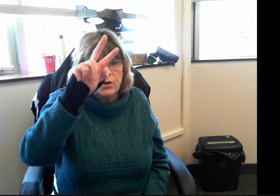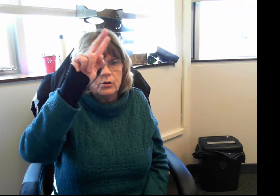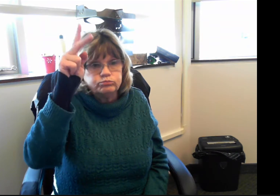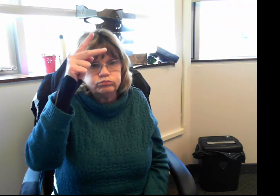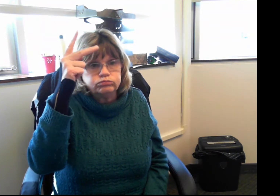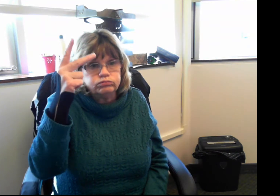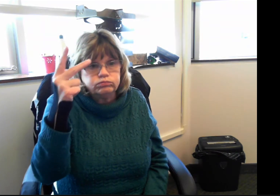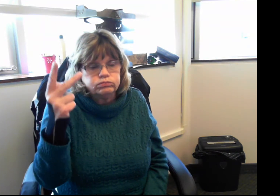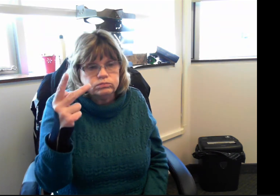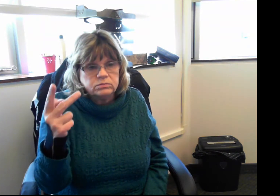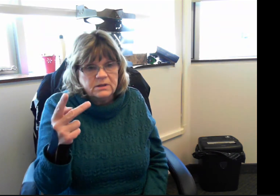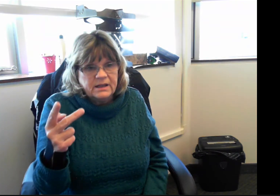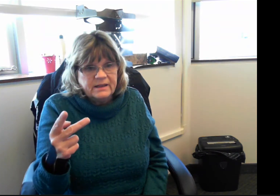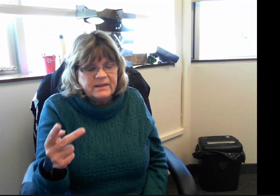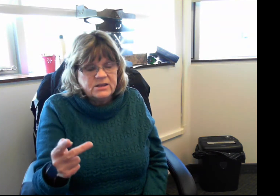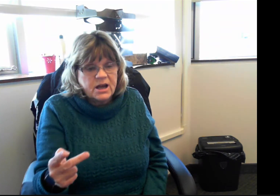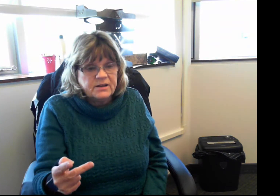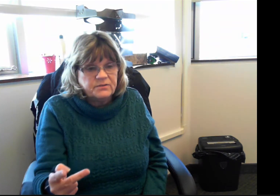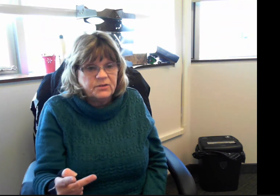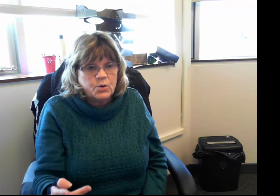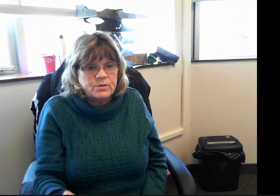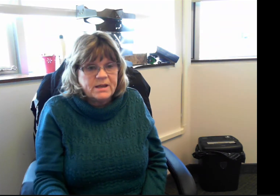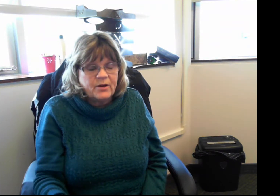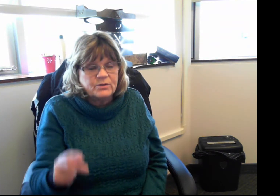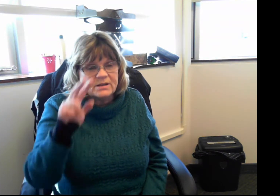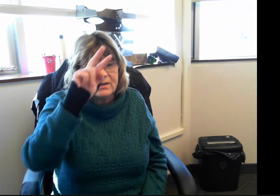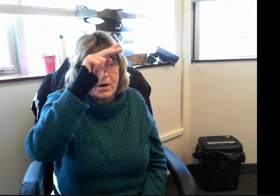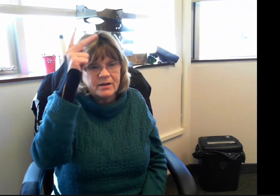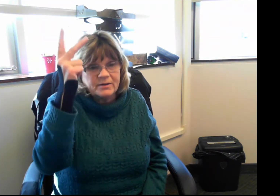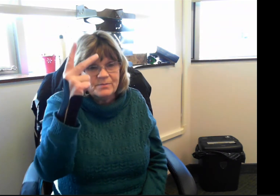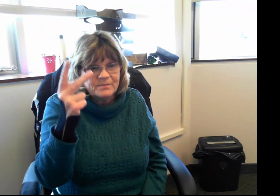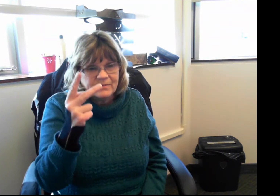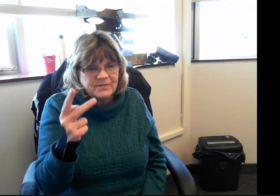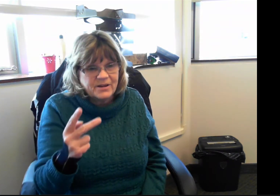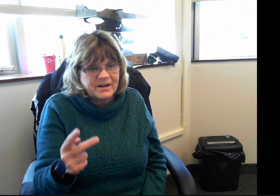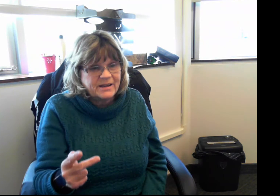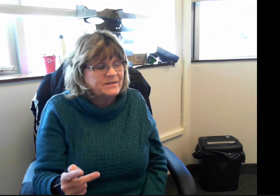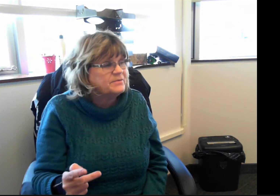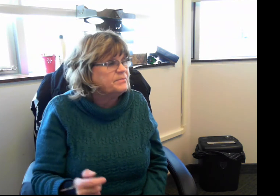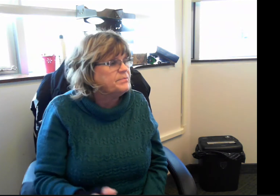feather. They kind of float down to the bottom, right?